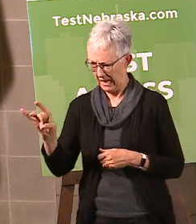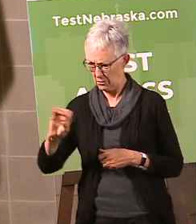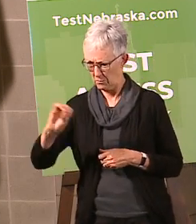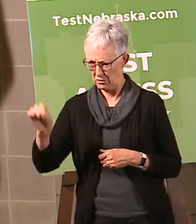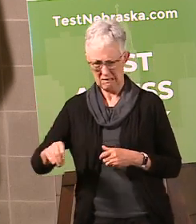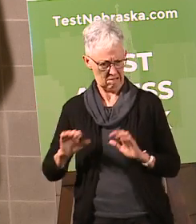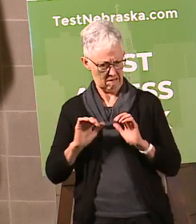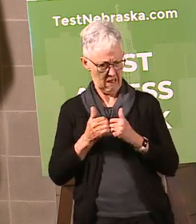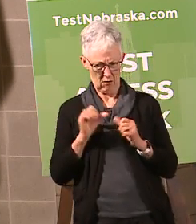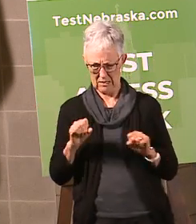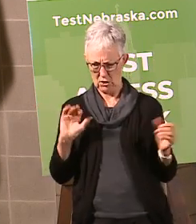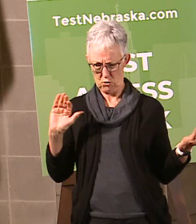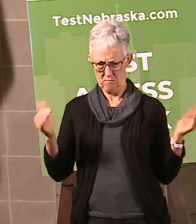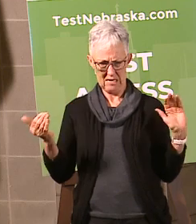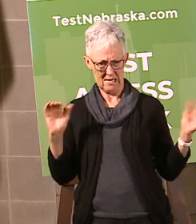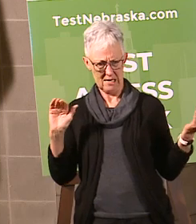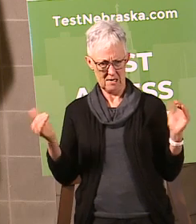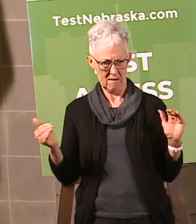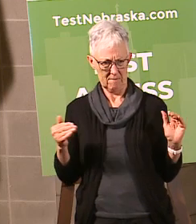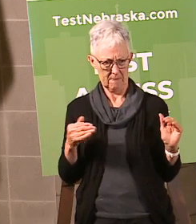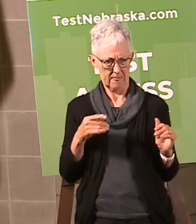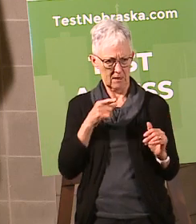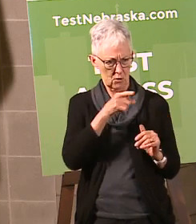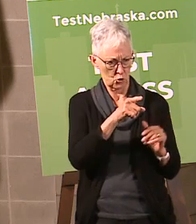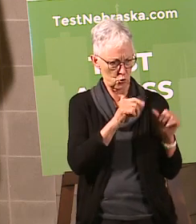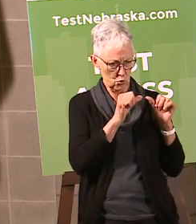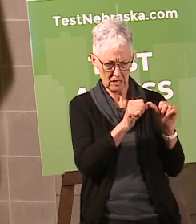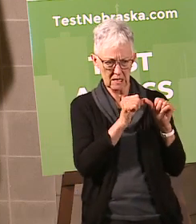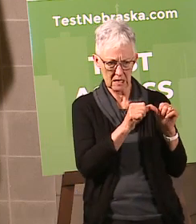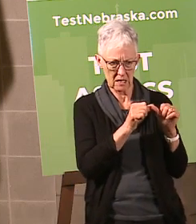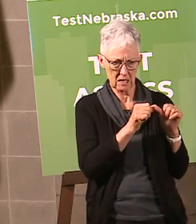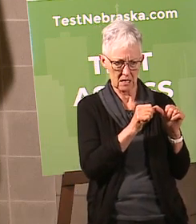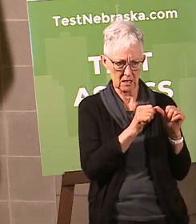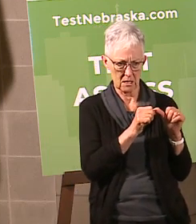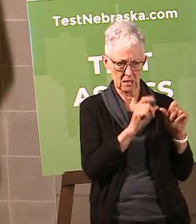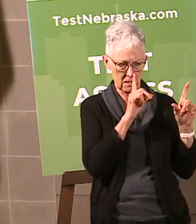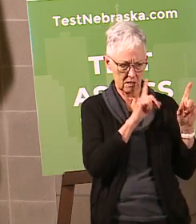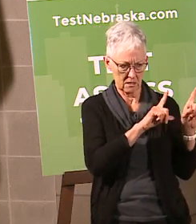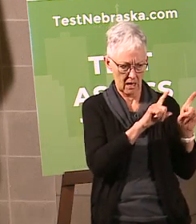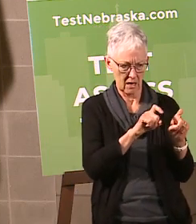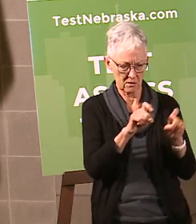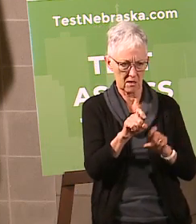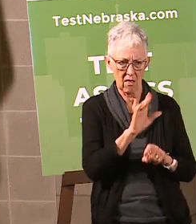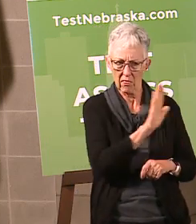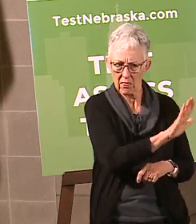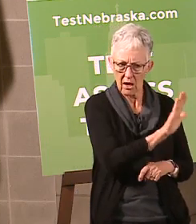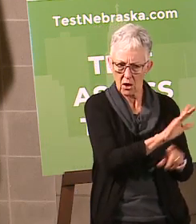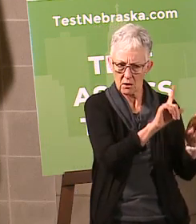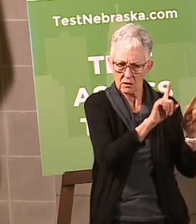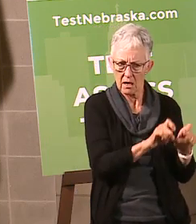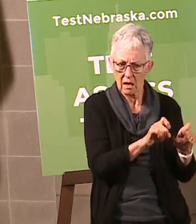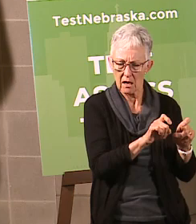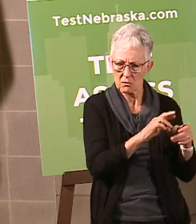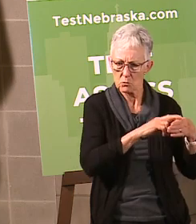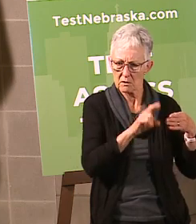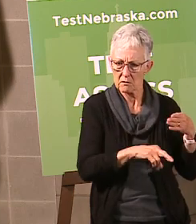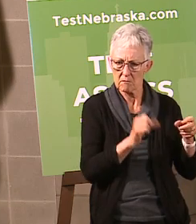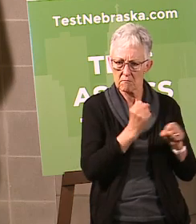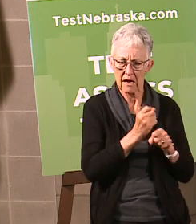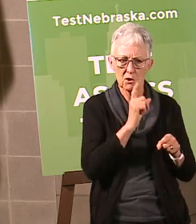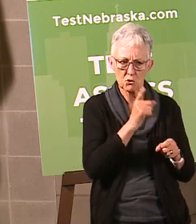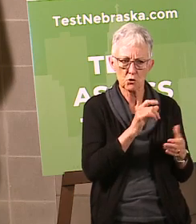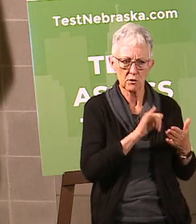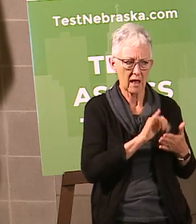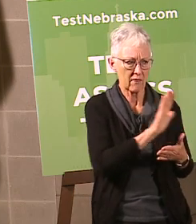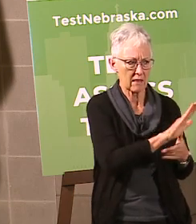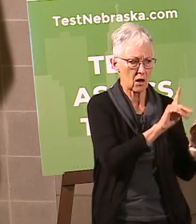Are you continually testing Test Nebraska tests to make sure they're valid or accurate? What are you doing and who's